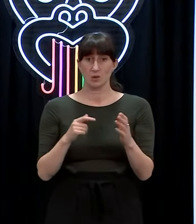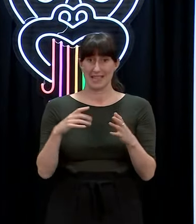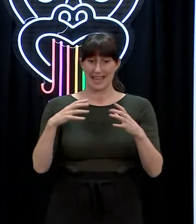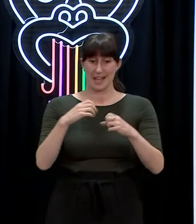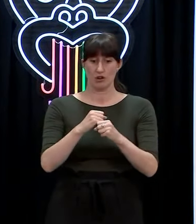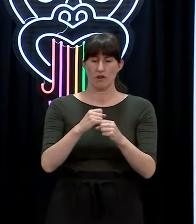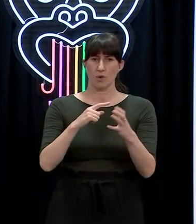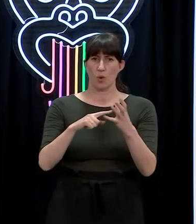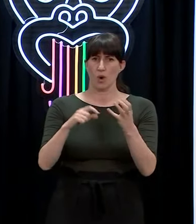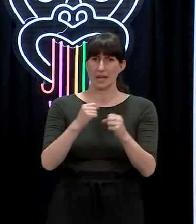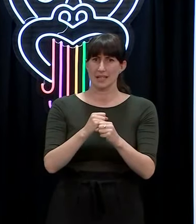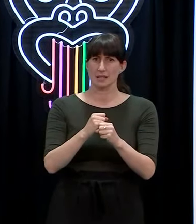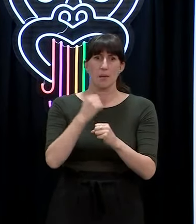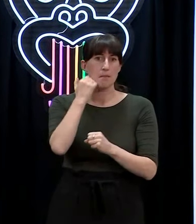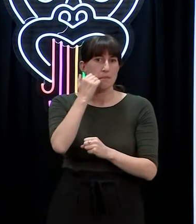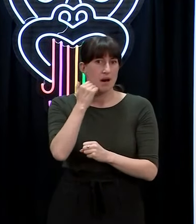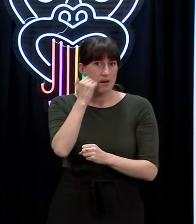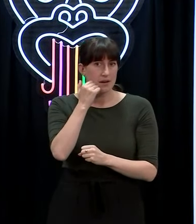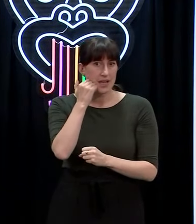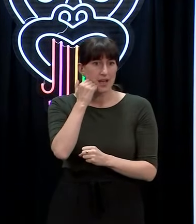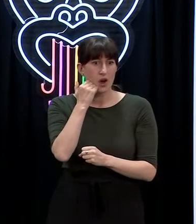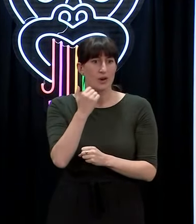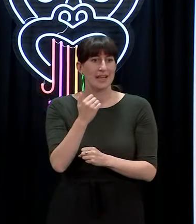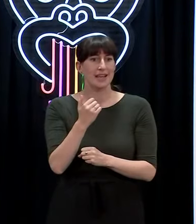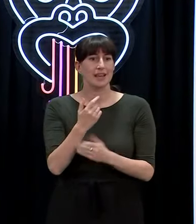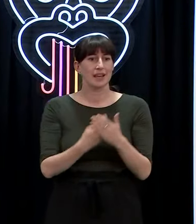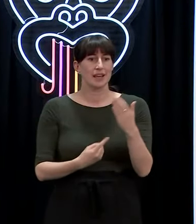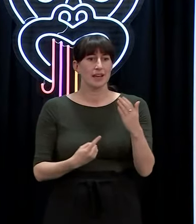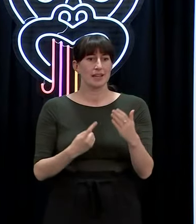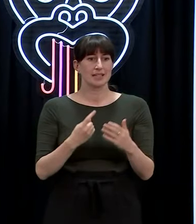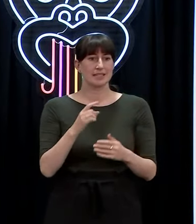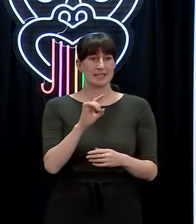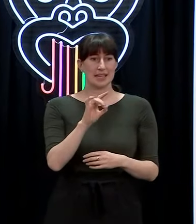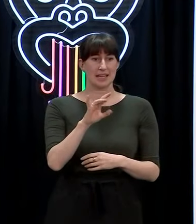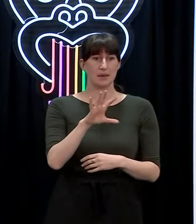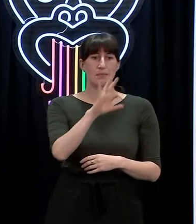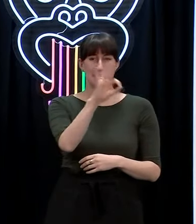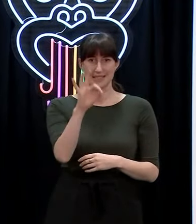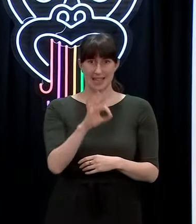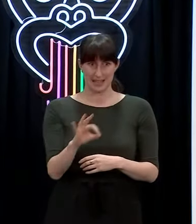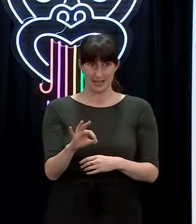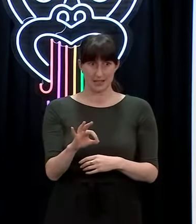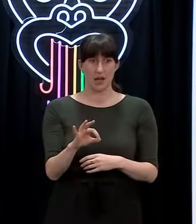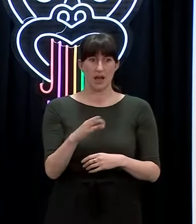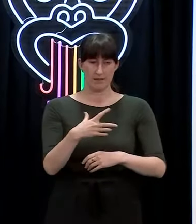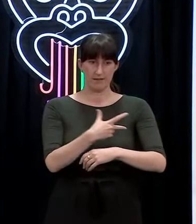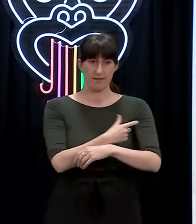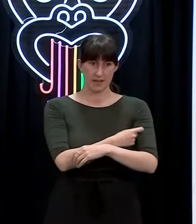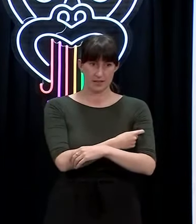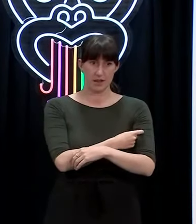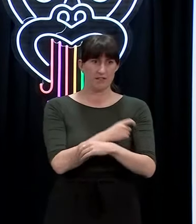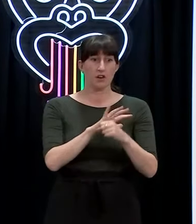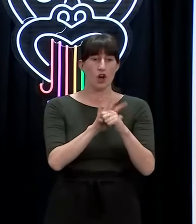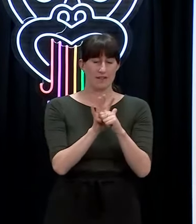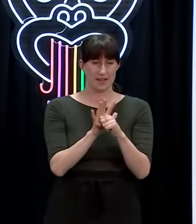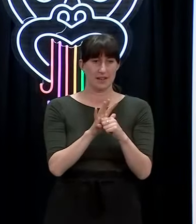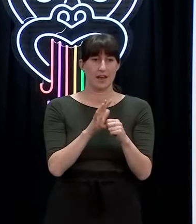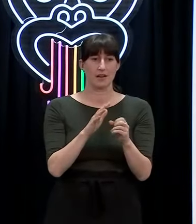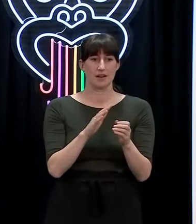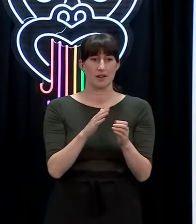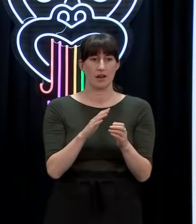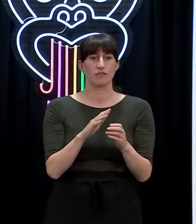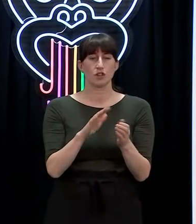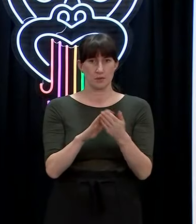10% of the new cases in the community, but in the last 5 days, that's jumped to about 40%. One, is that concerning? And